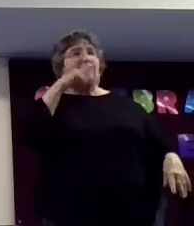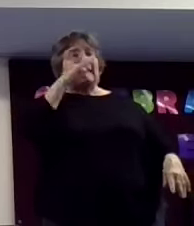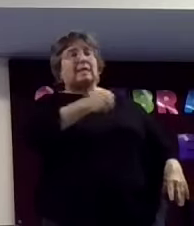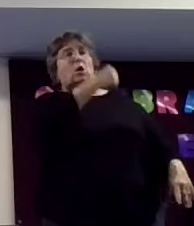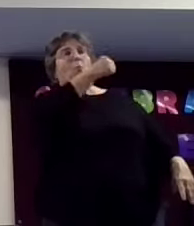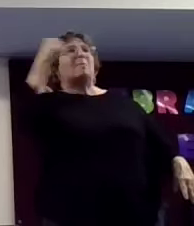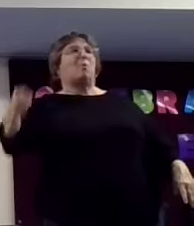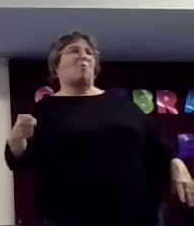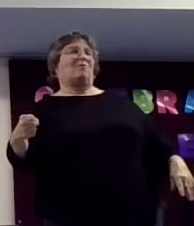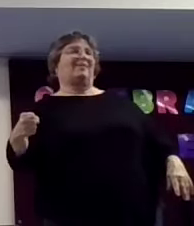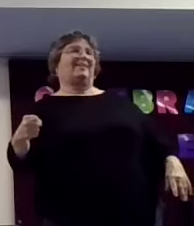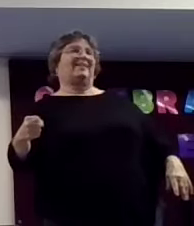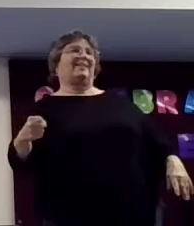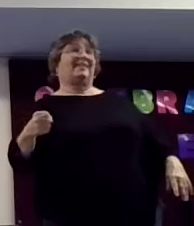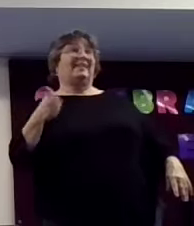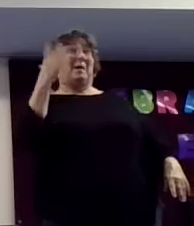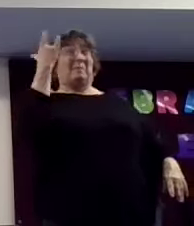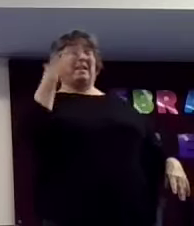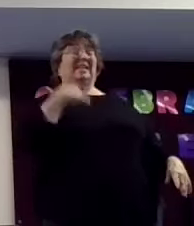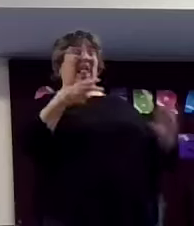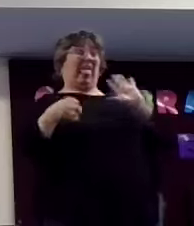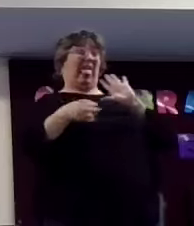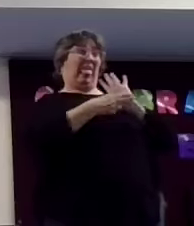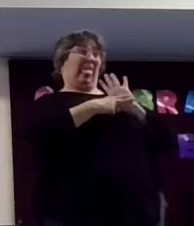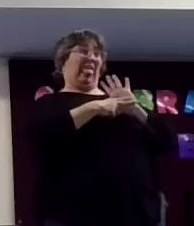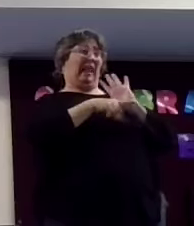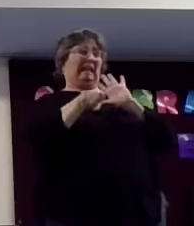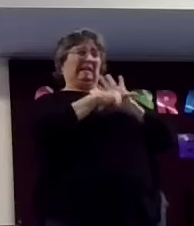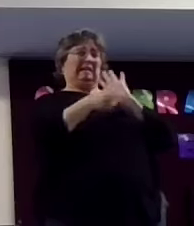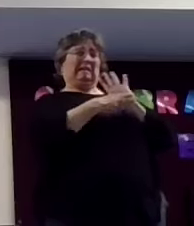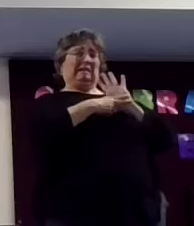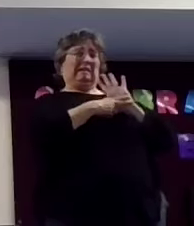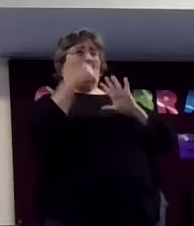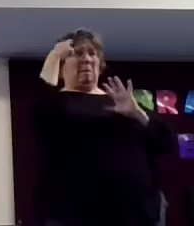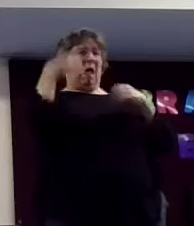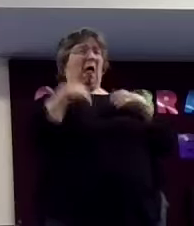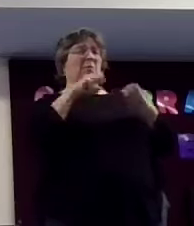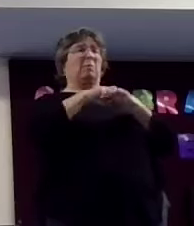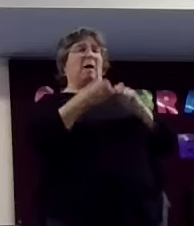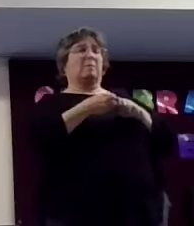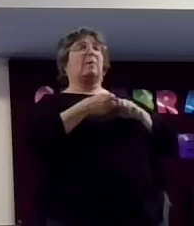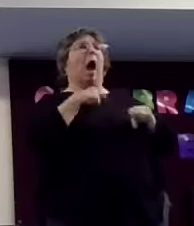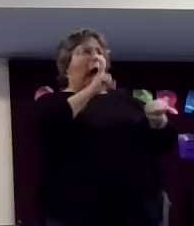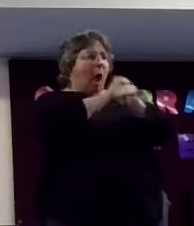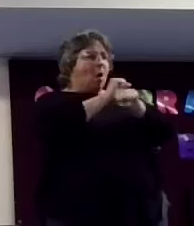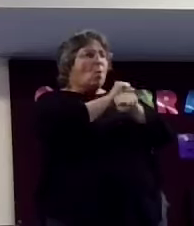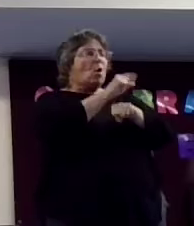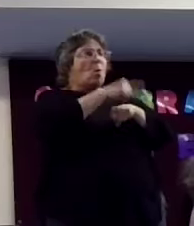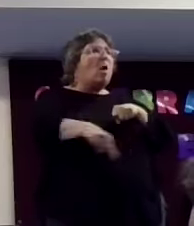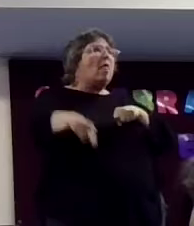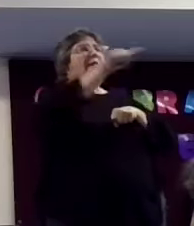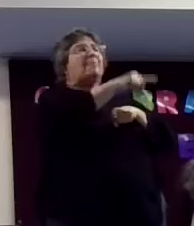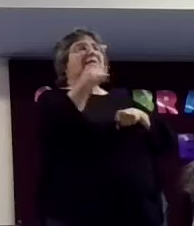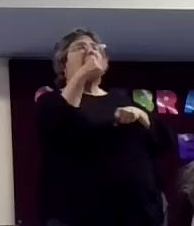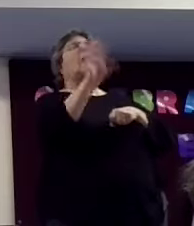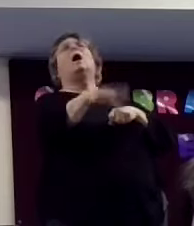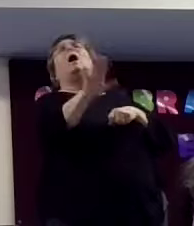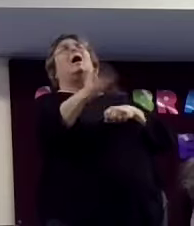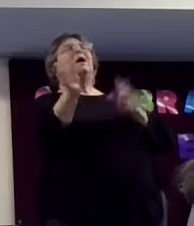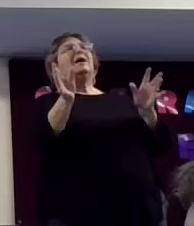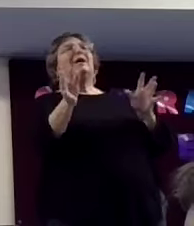away. And, you know, because there's this stigma, if they admit they have this mental health problem. So I work with them to say,